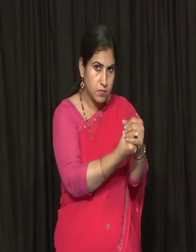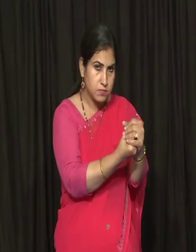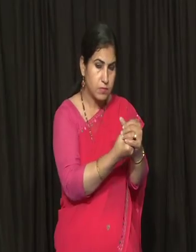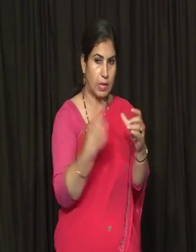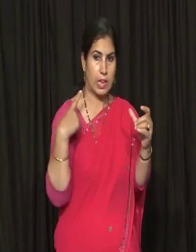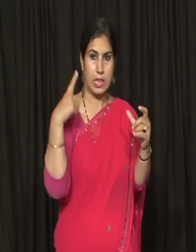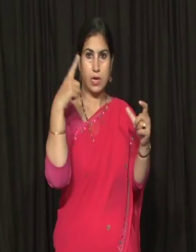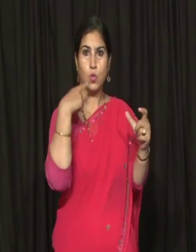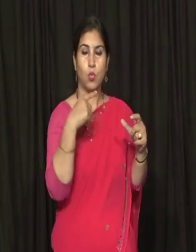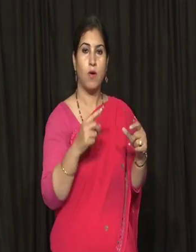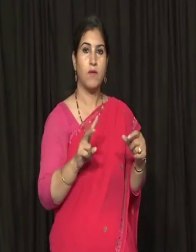under the leadership of Victor.